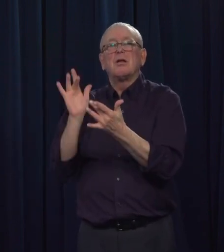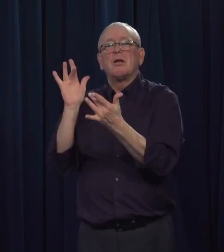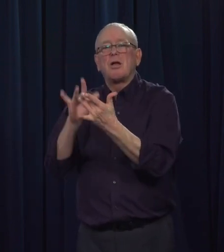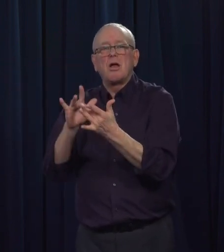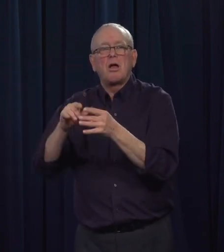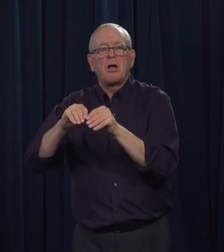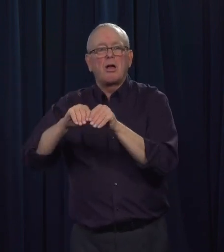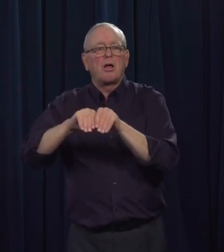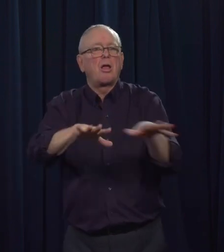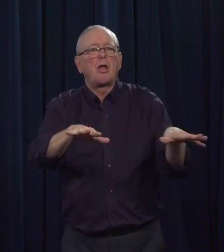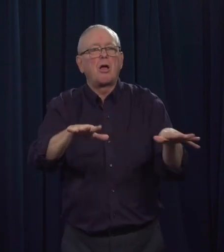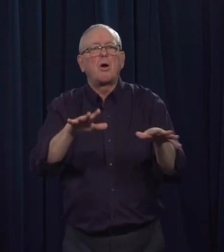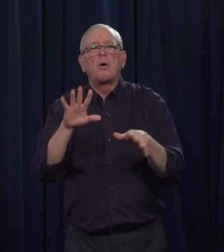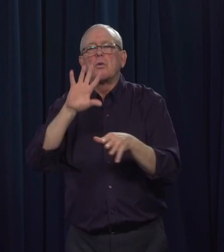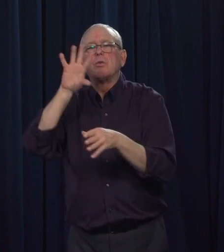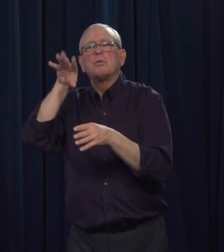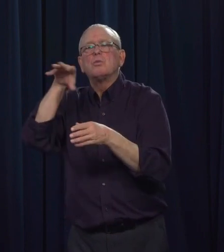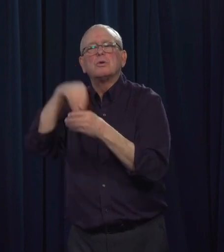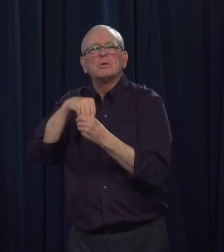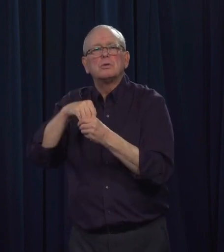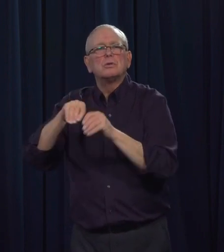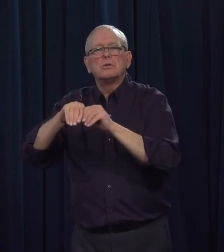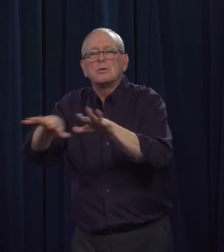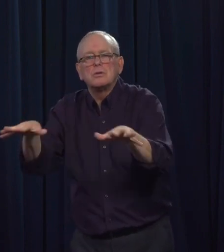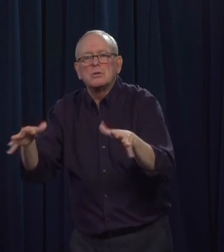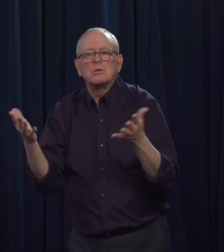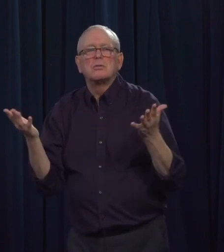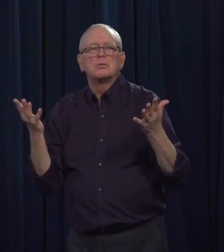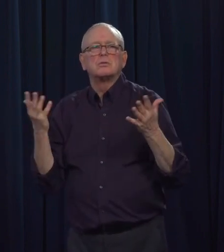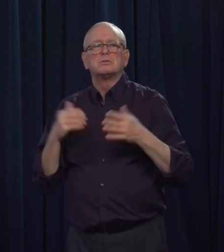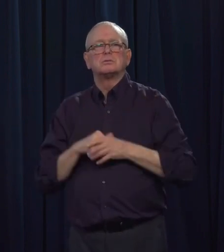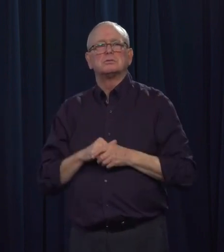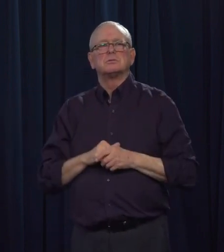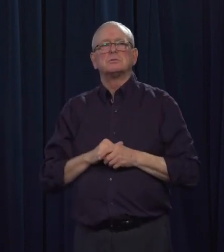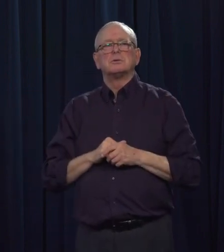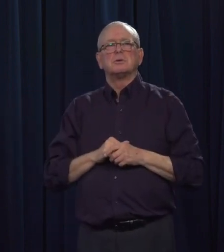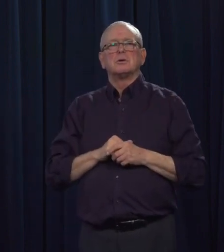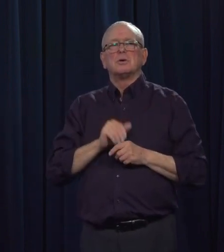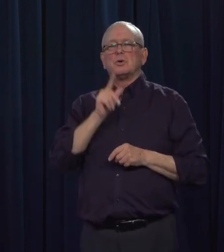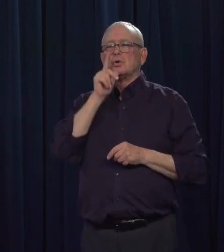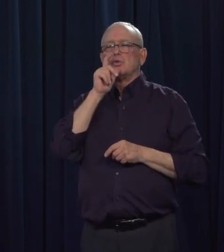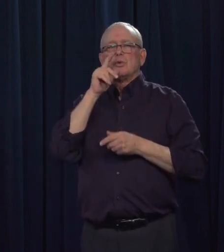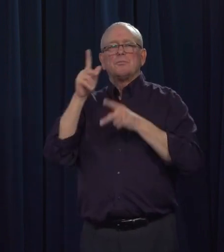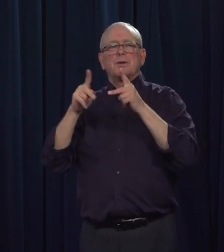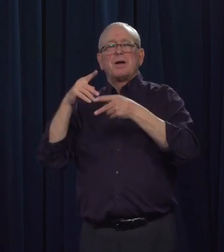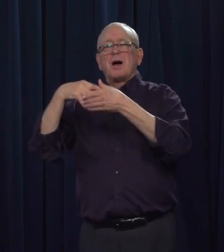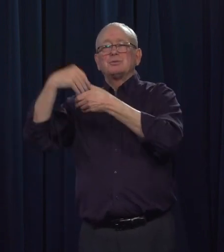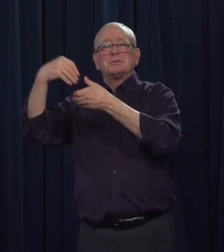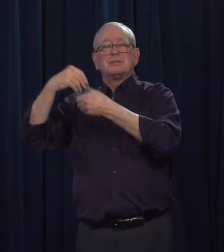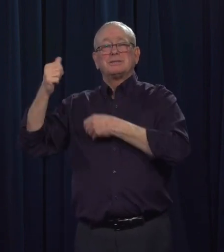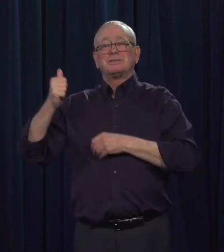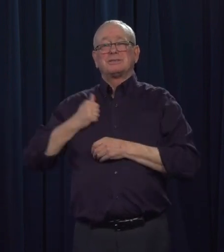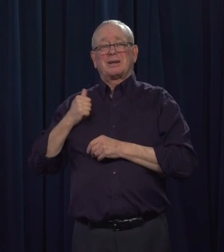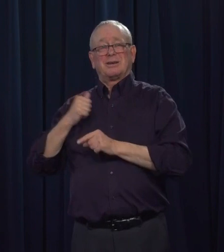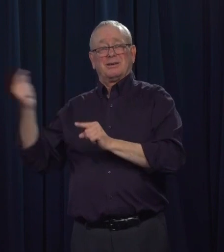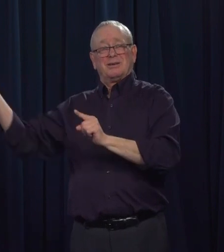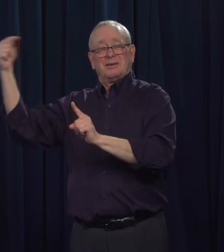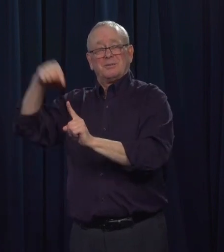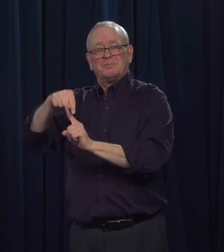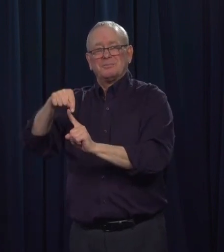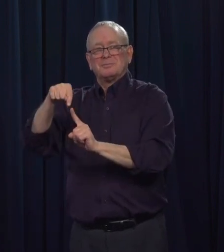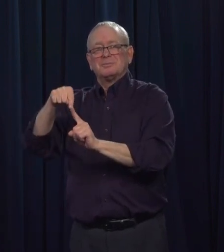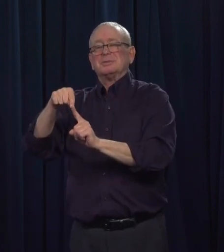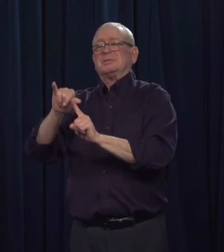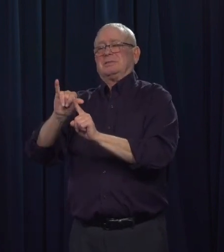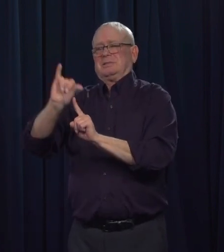those people are being asked to self-isolate for 14 days at home. And that's the measure that they need to take to protect others. So we won't capture